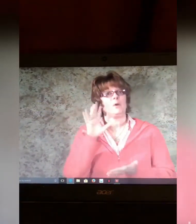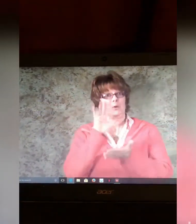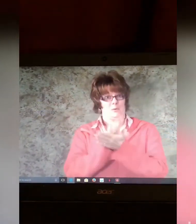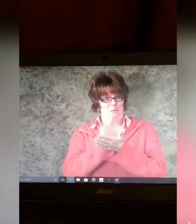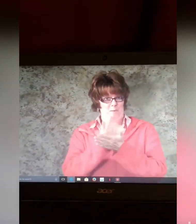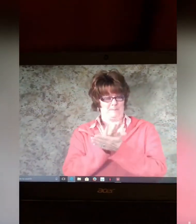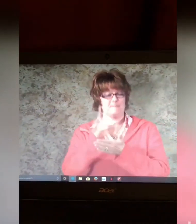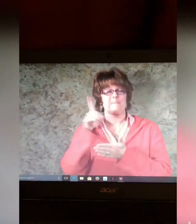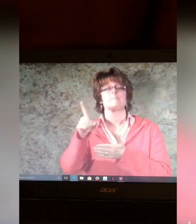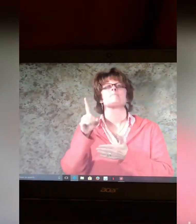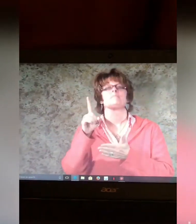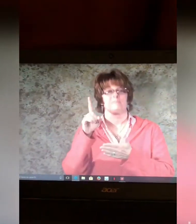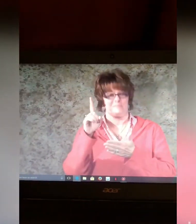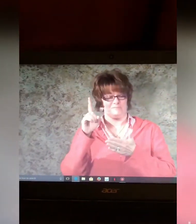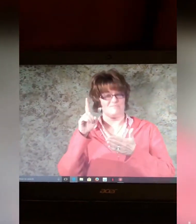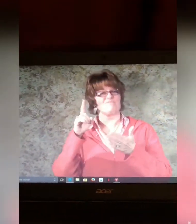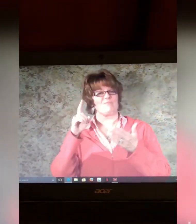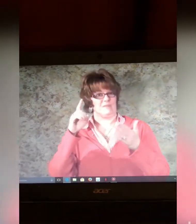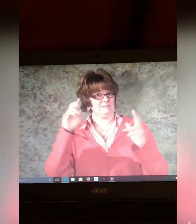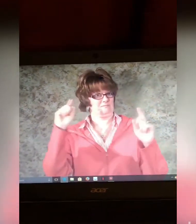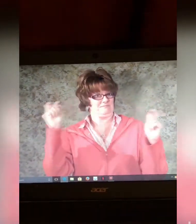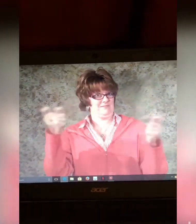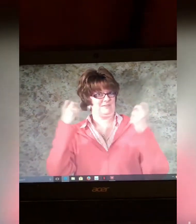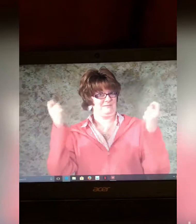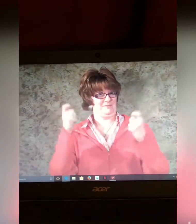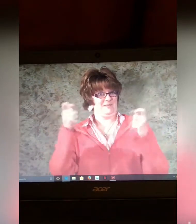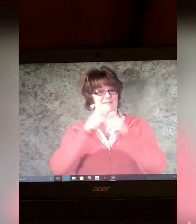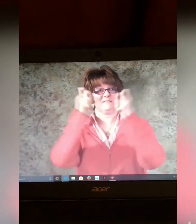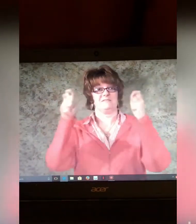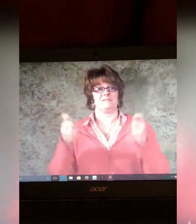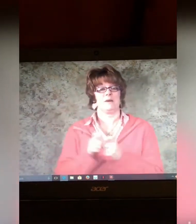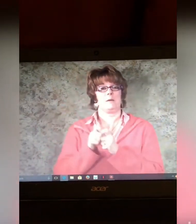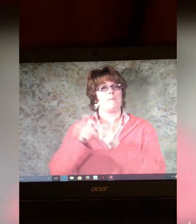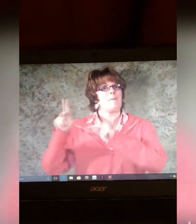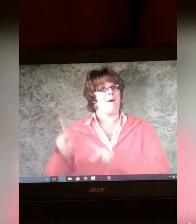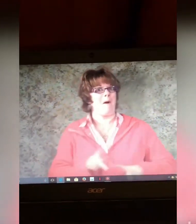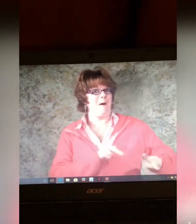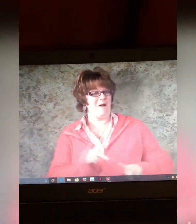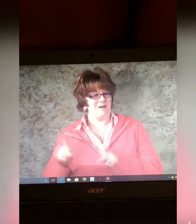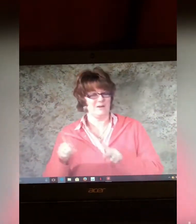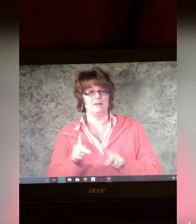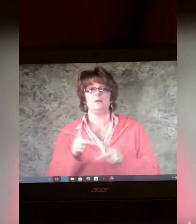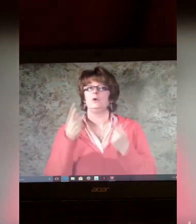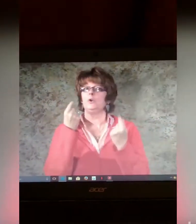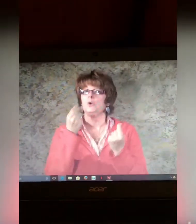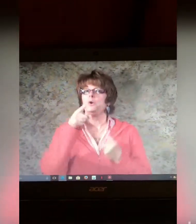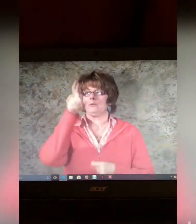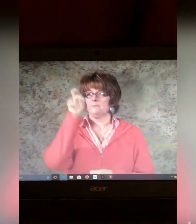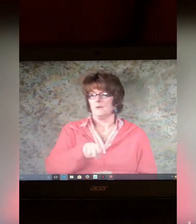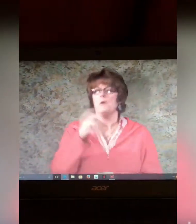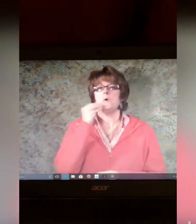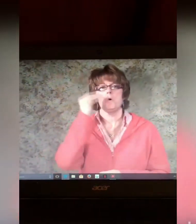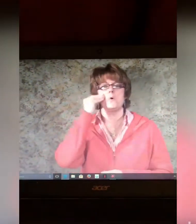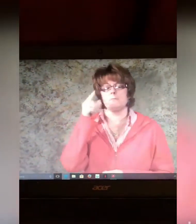old, I went to school and we were having a Valentine's Day party. So